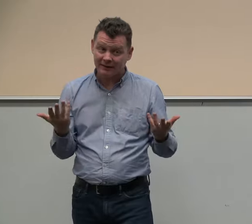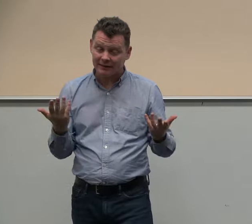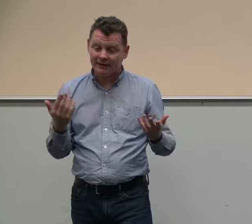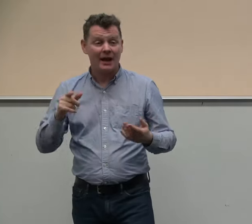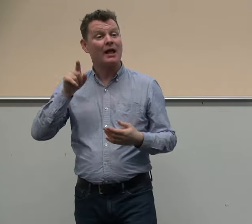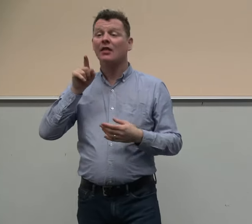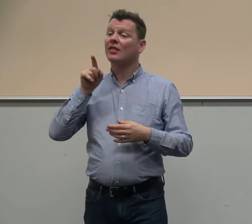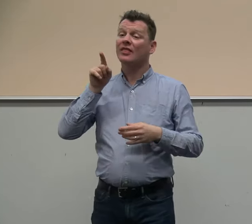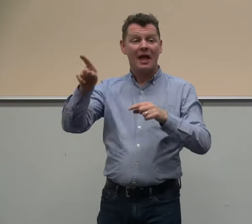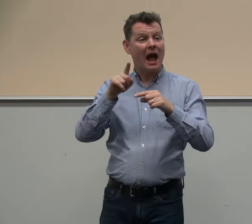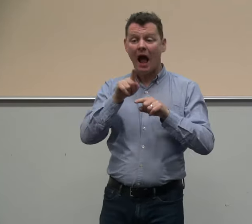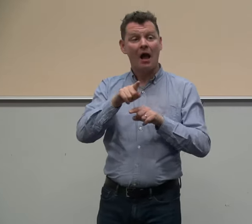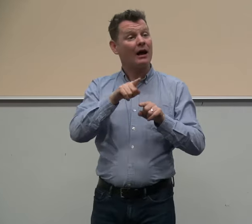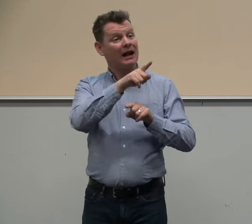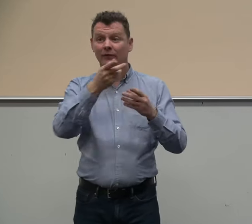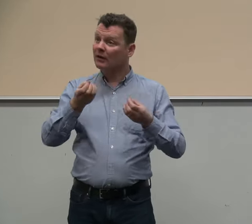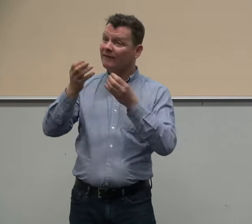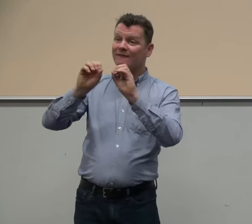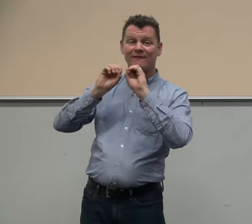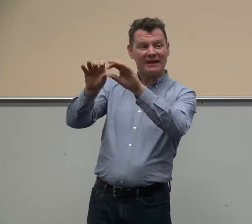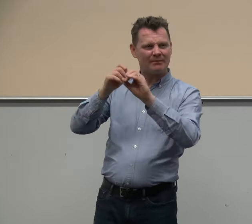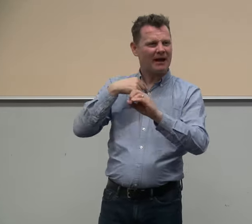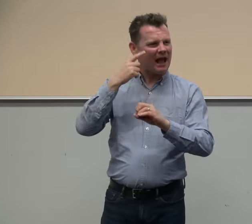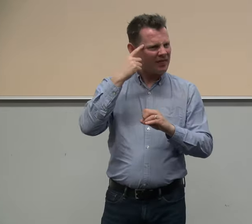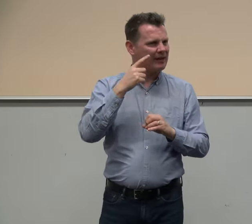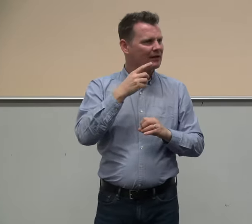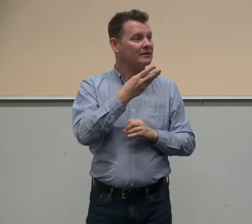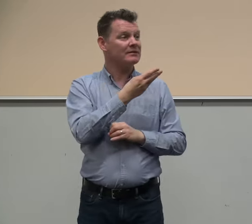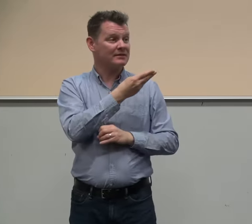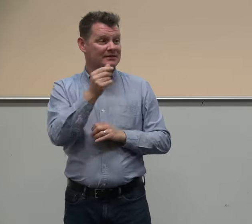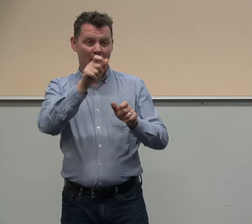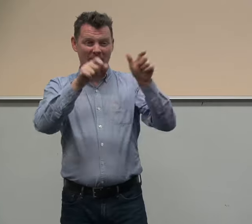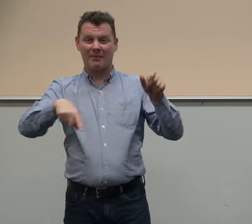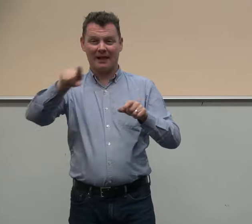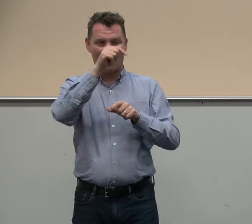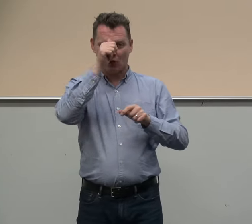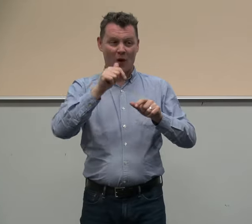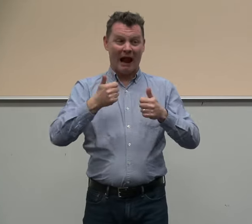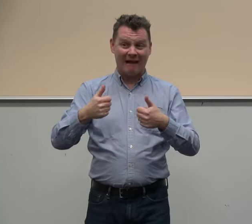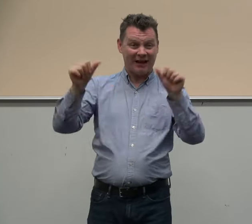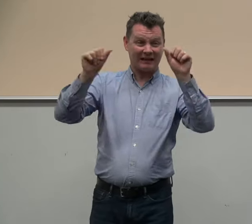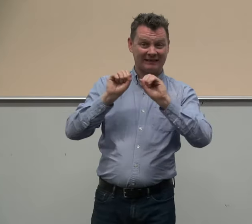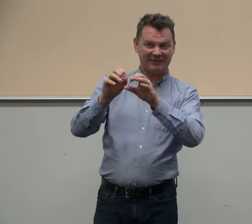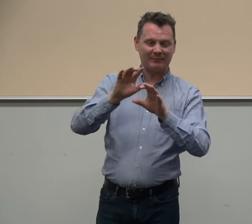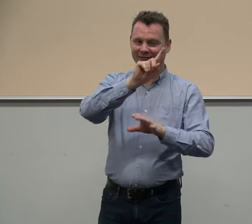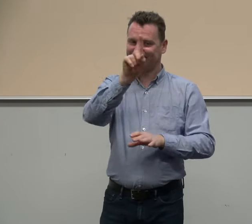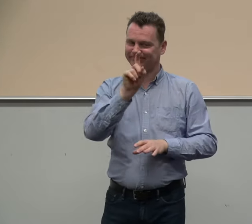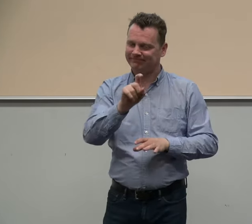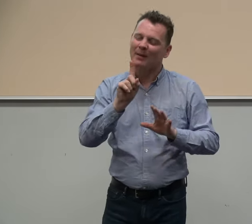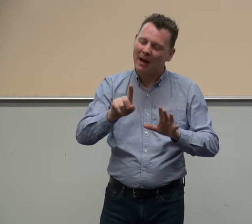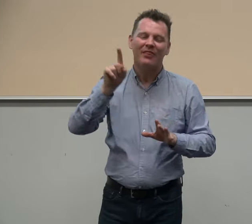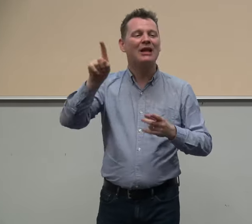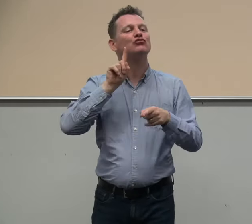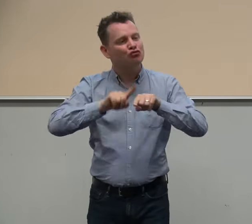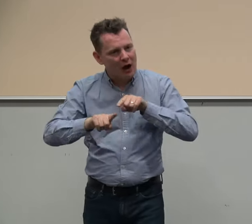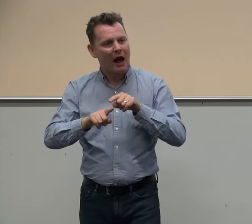They tried to respond to feedback. I think some people in the room have views on how effective that is, but they are trying actually to respond